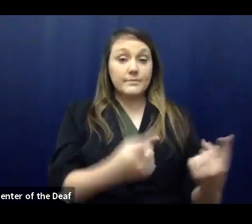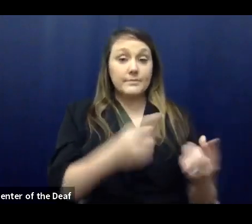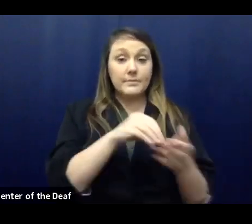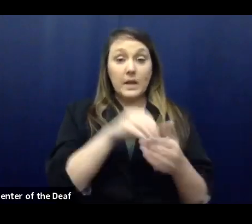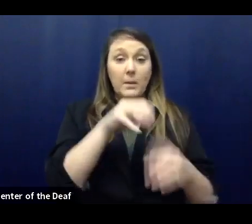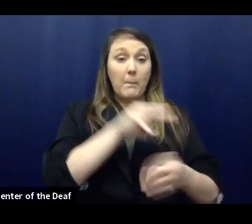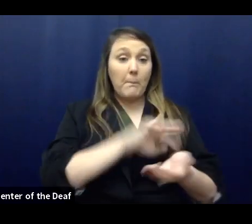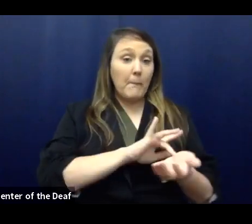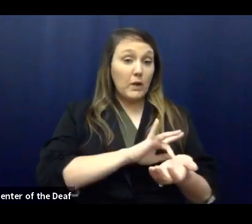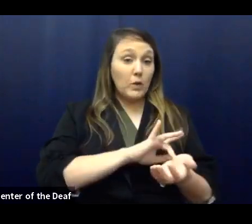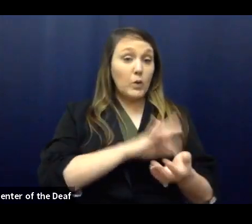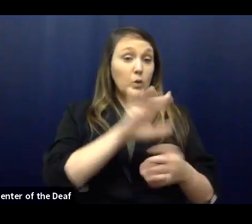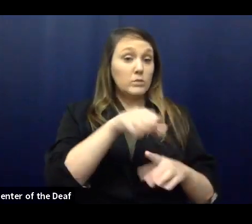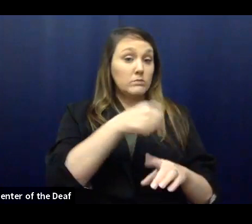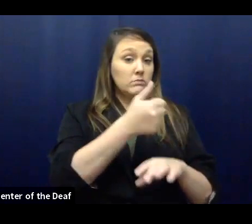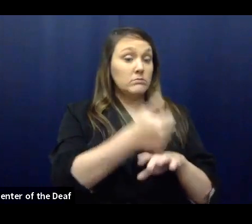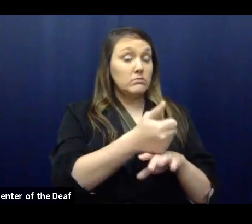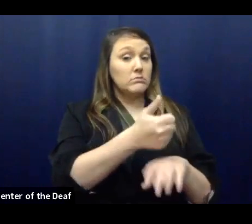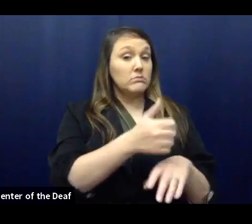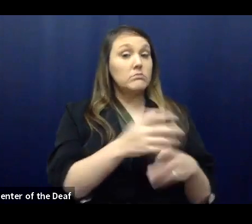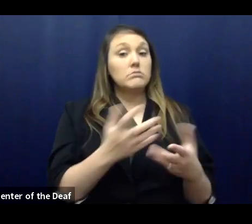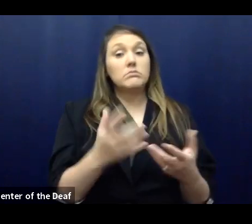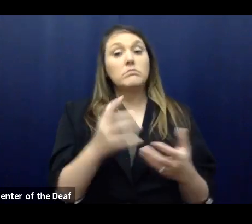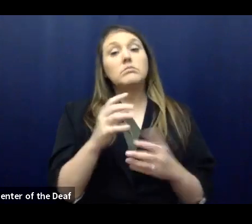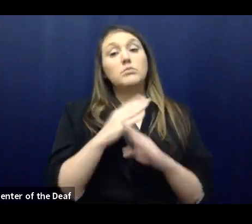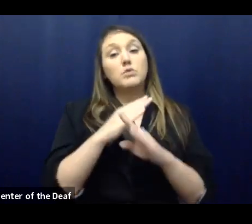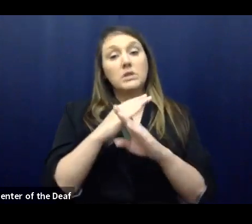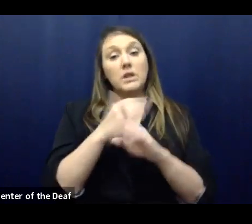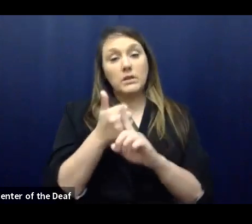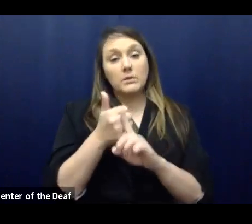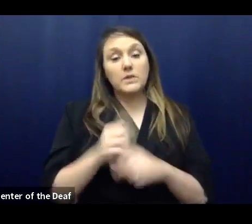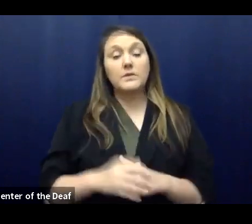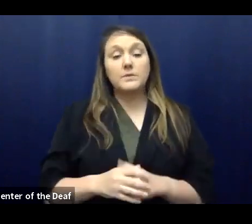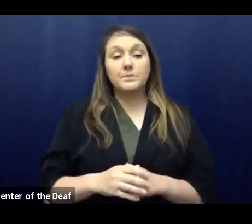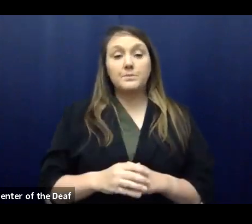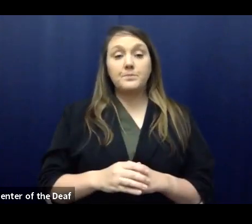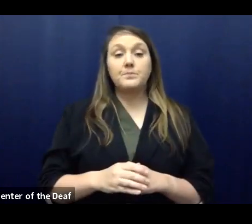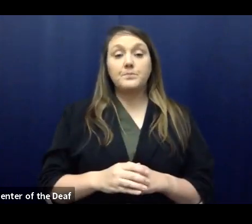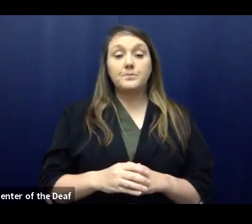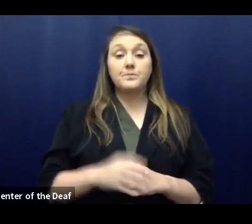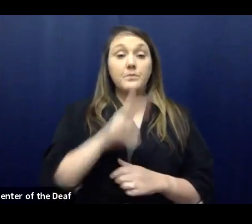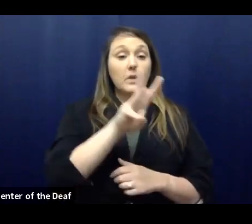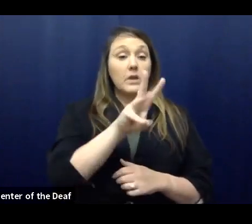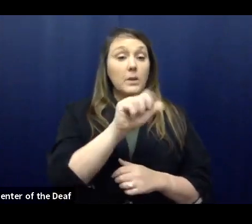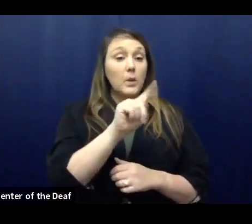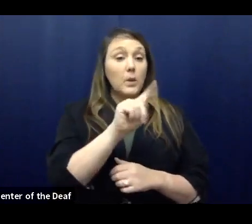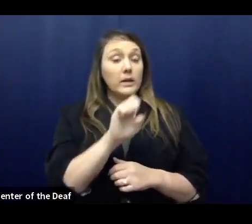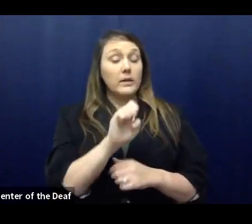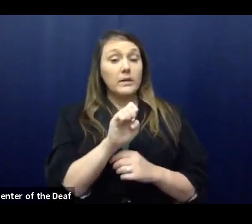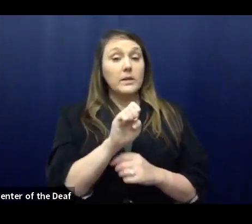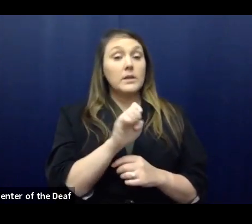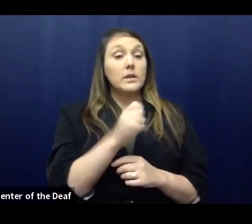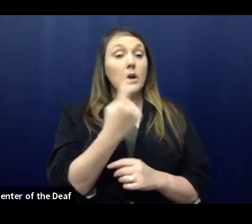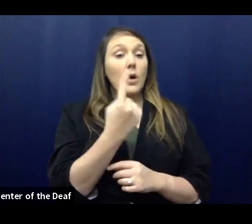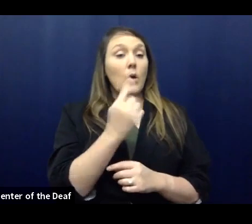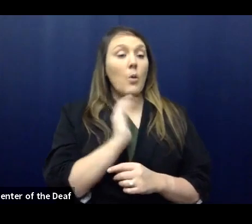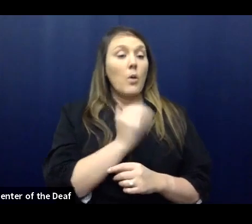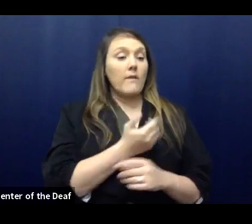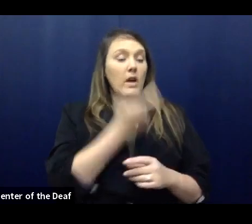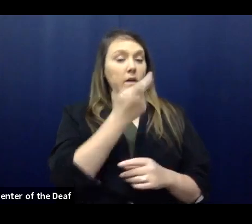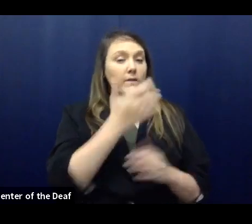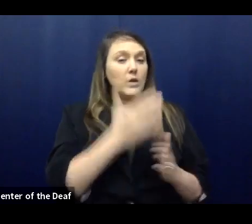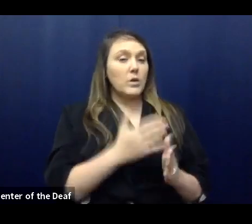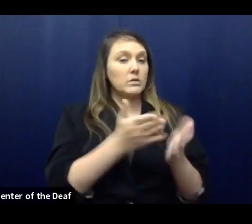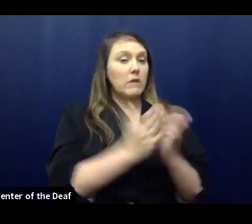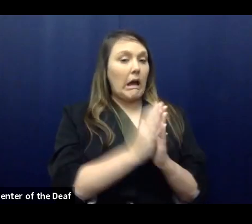and other places to protect others as well. Okay, from WATE. One of our viewers asked if you could